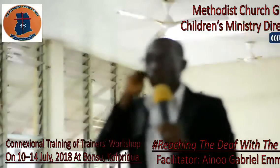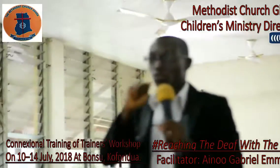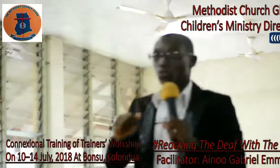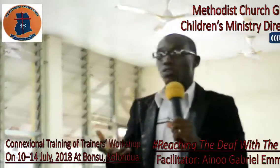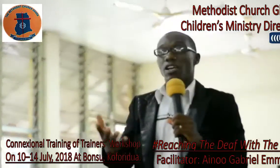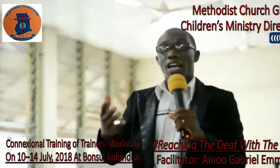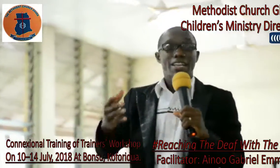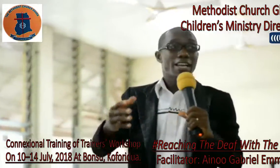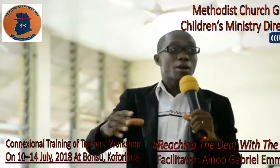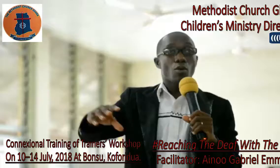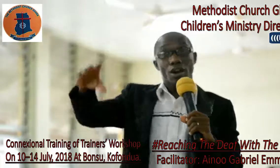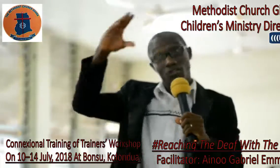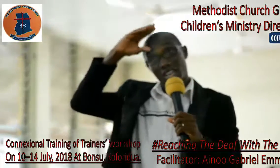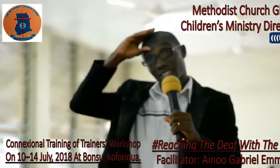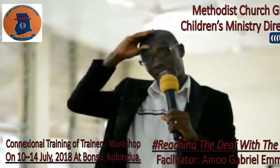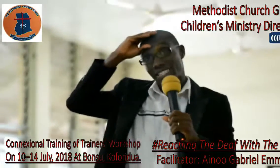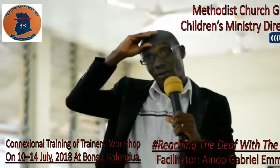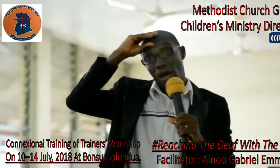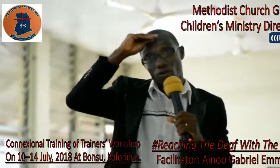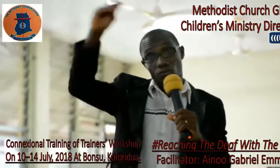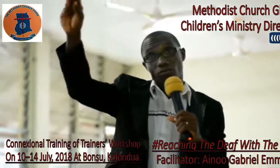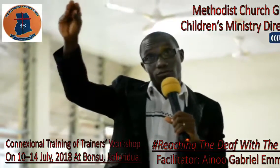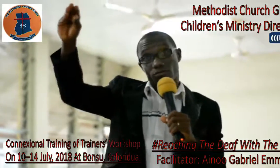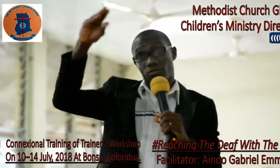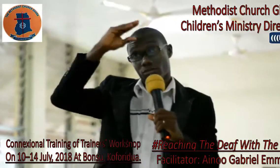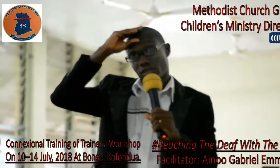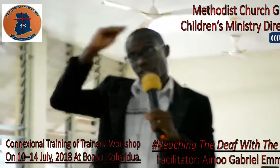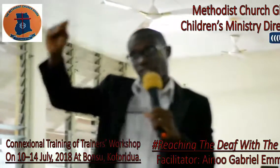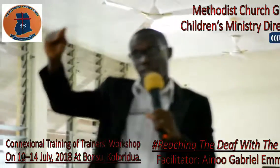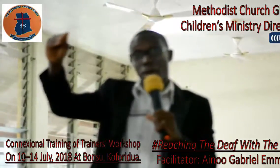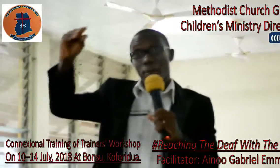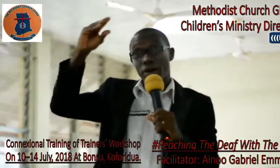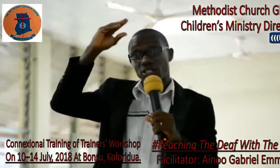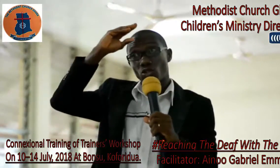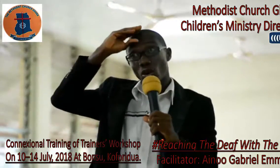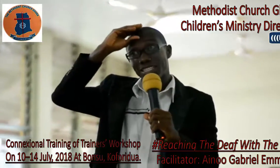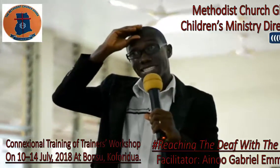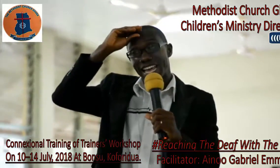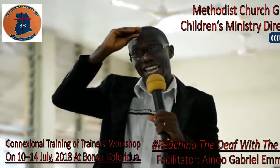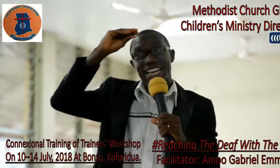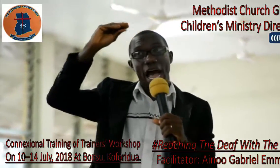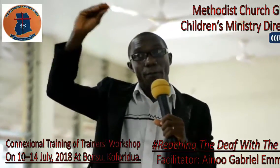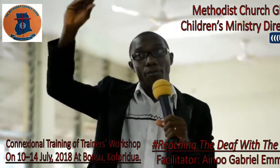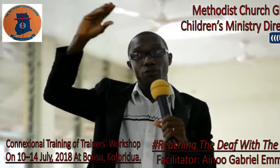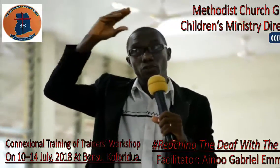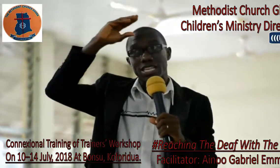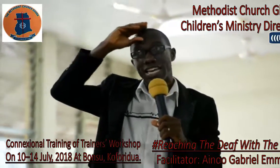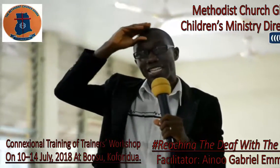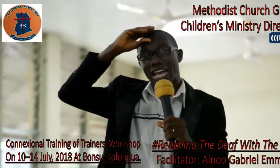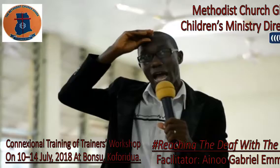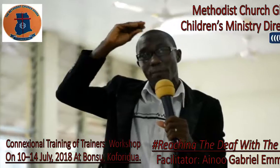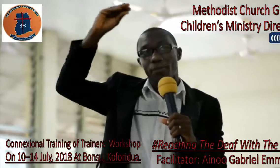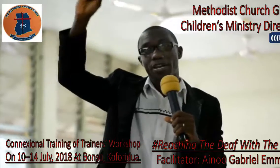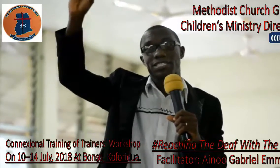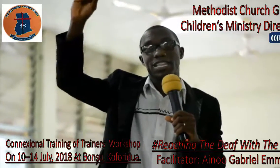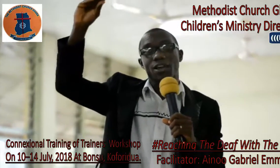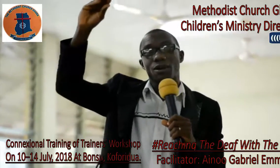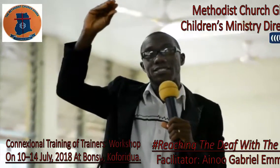One, two. And then the boy gets a check. Please don't send it up. If you send it up, it is like you are